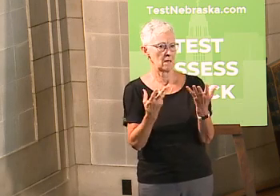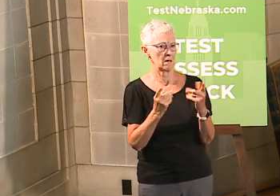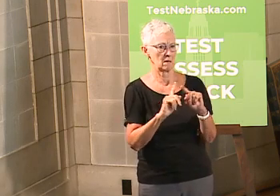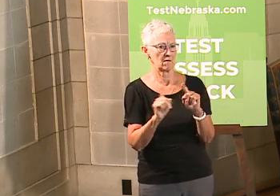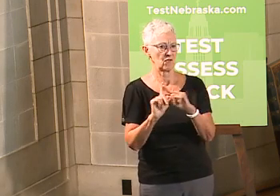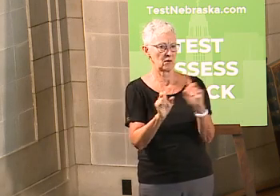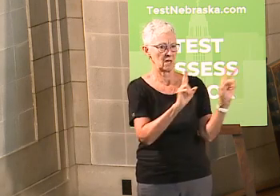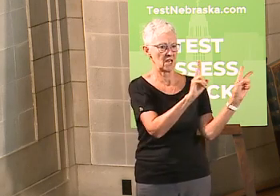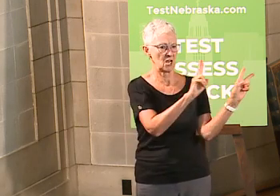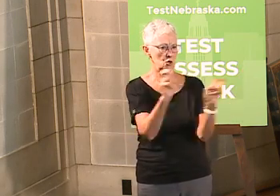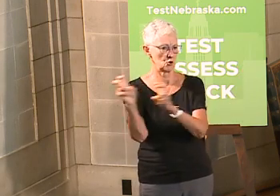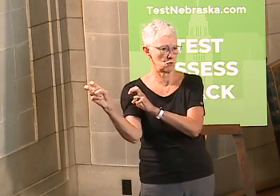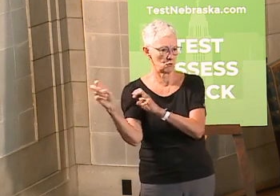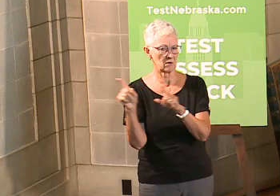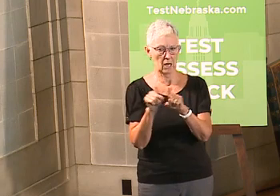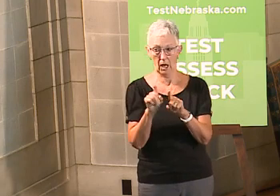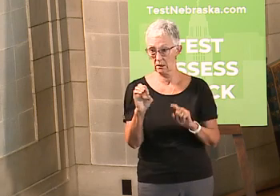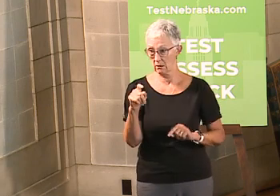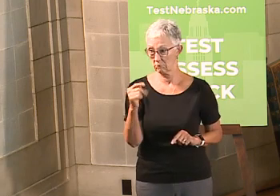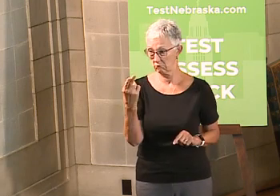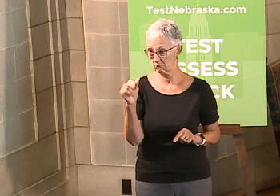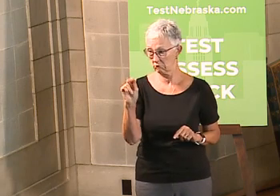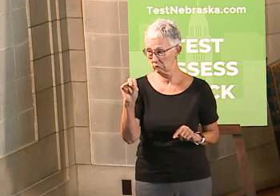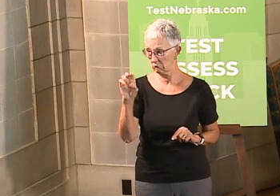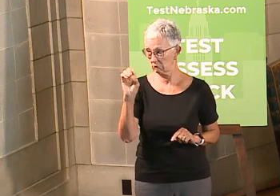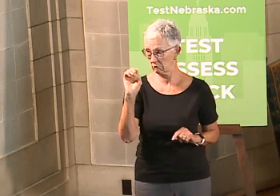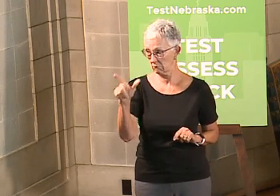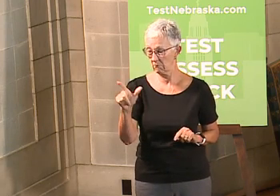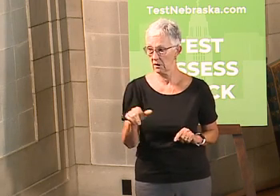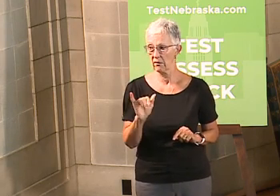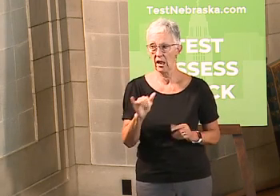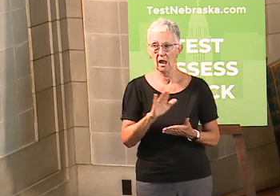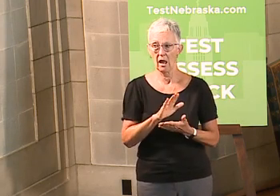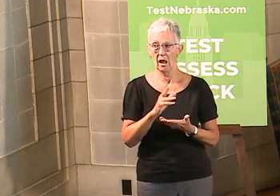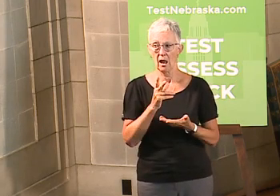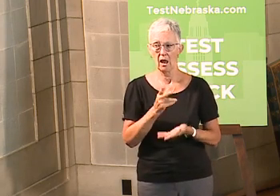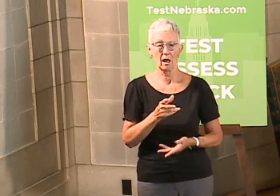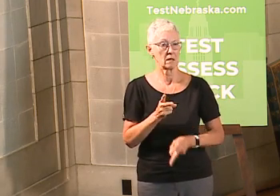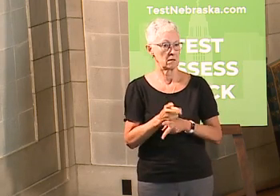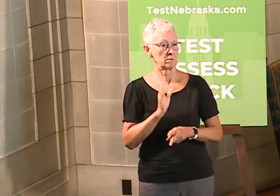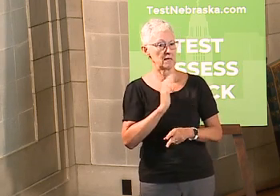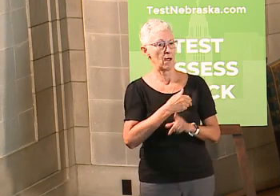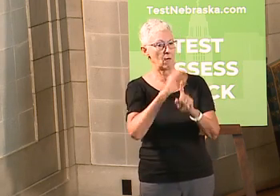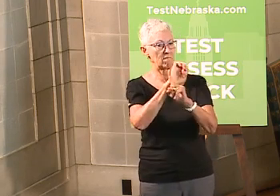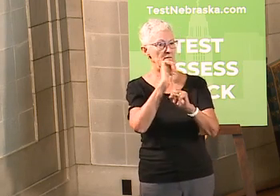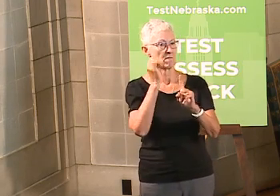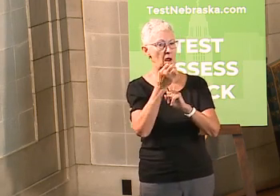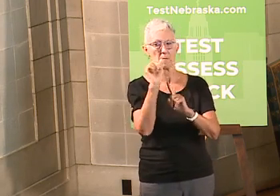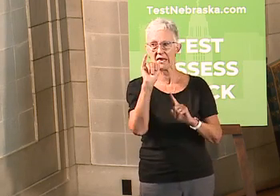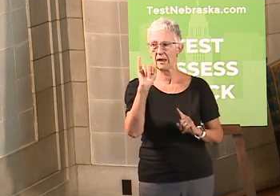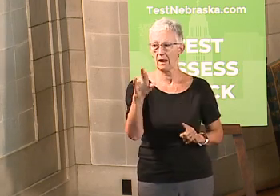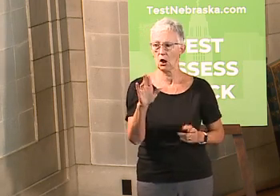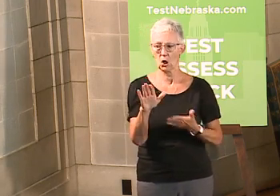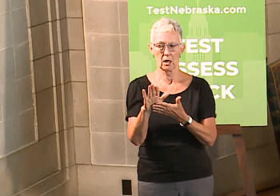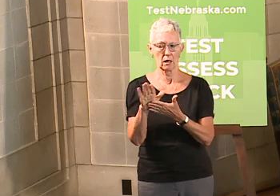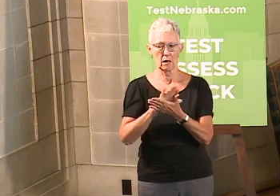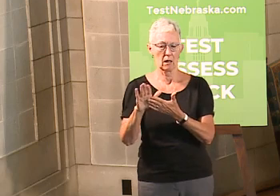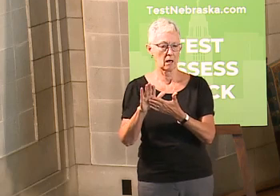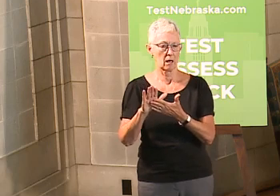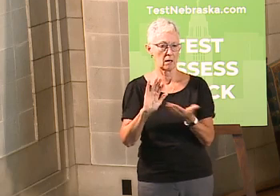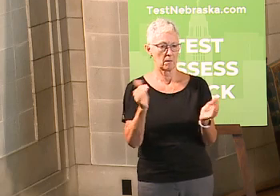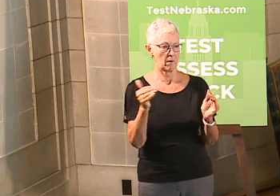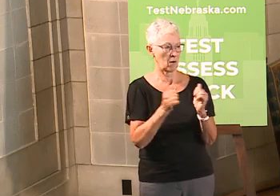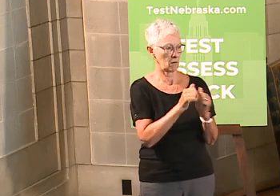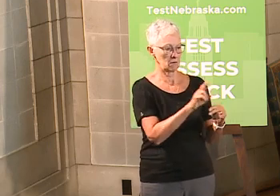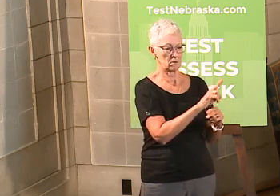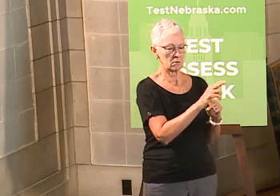which does help clean up our environment. Ethanol cleans burner, helps clean up the air, and so that is an environmental issue and is perfectly appropriate for the Nebraska Environmental